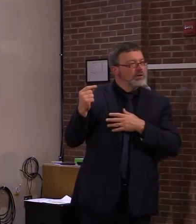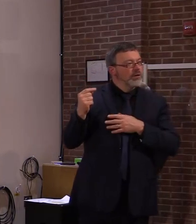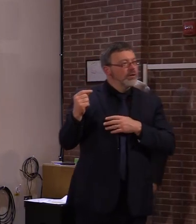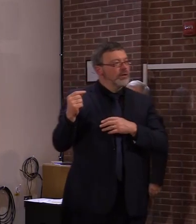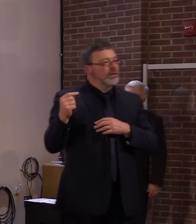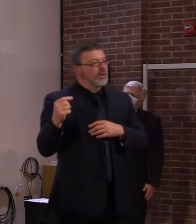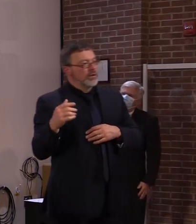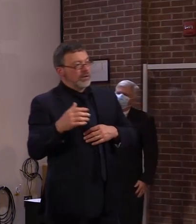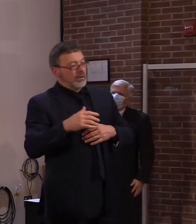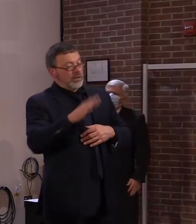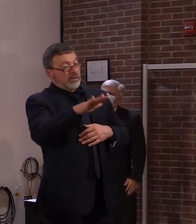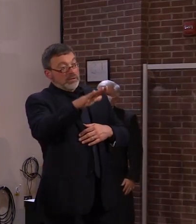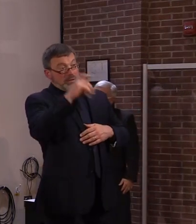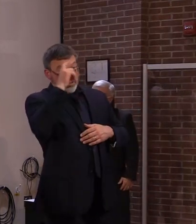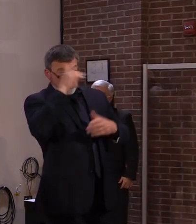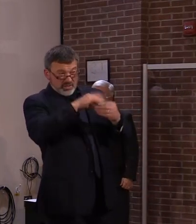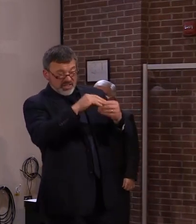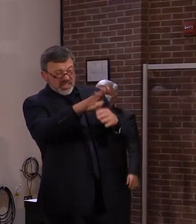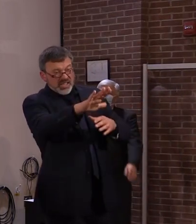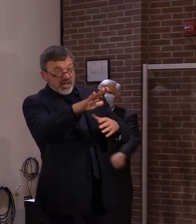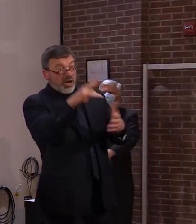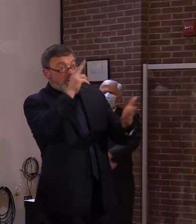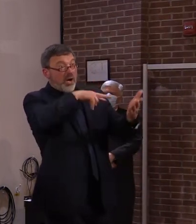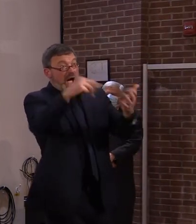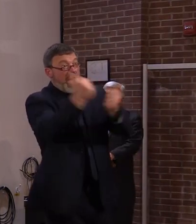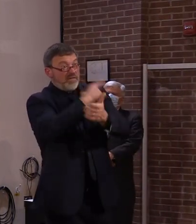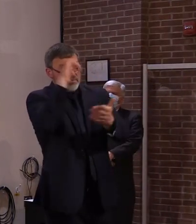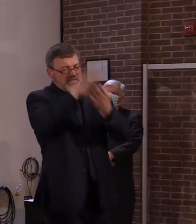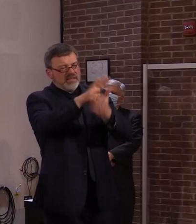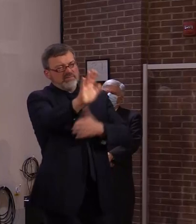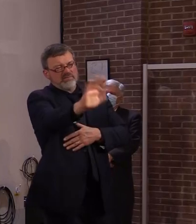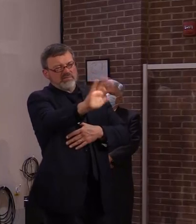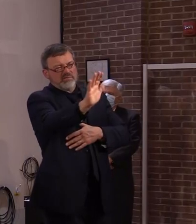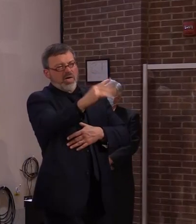I can run, but I can't hide. So